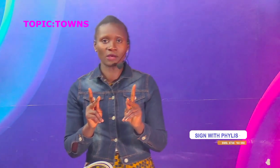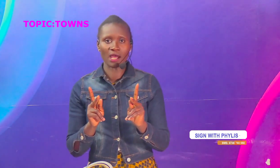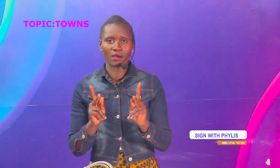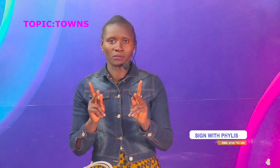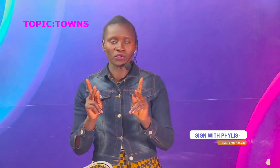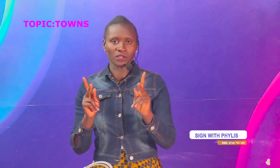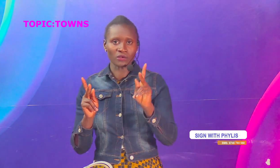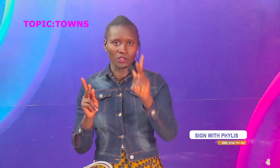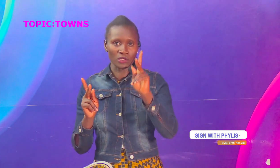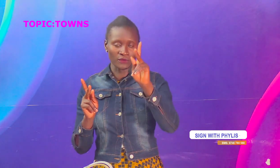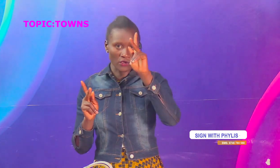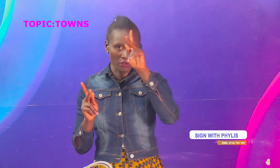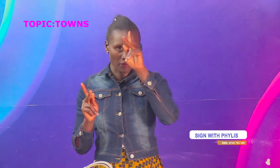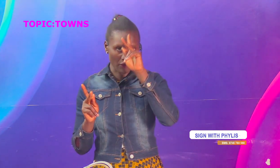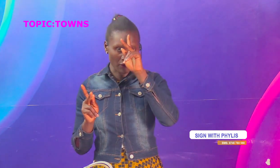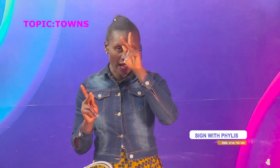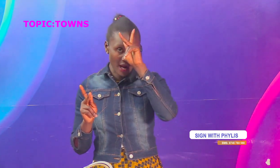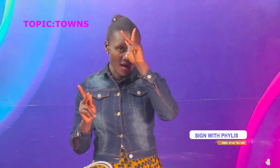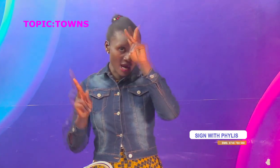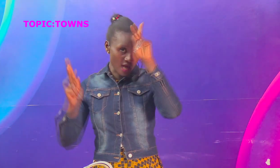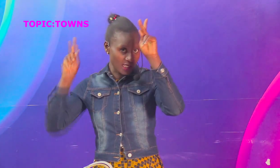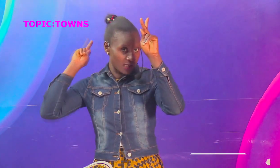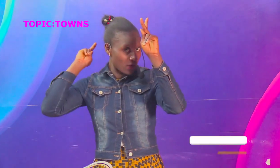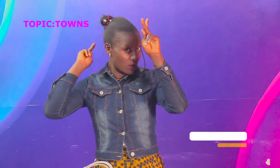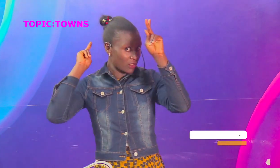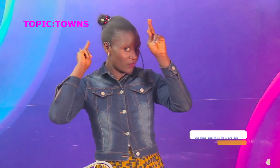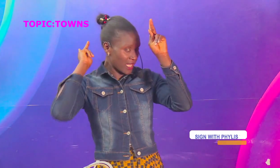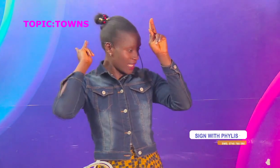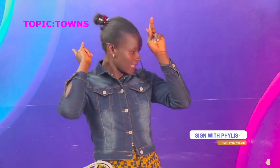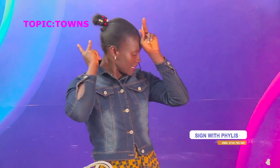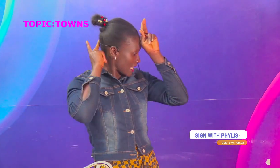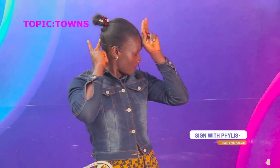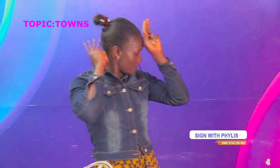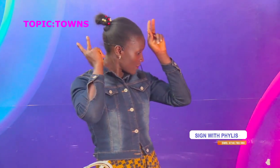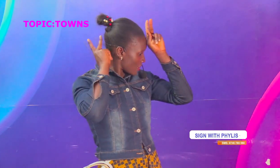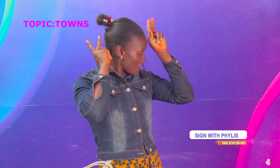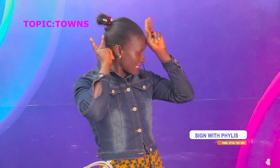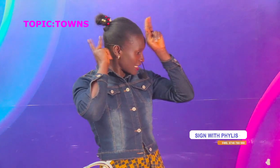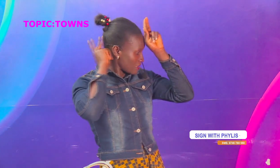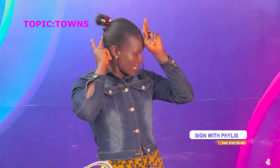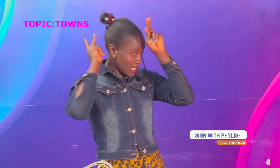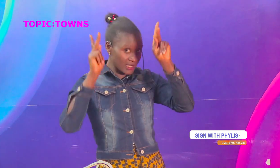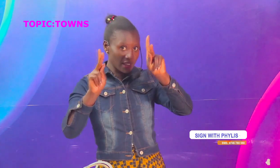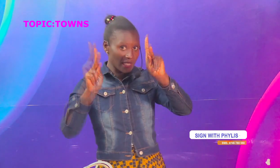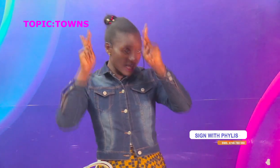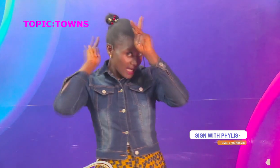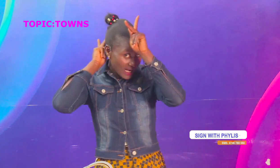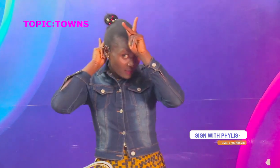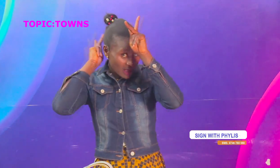put in front of your forehead and then the backward of your head. Yeah, you are just making it Kakamega. You're tapping